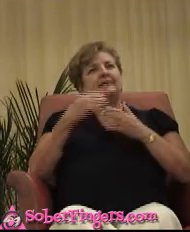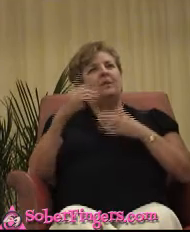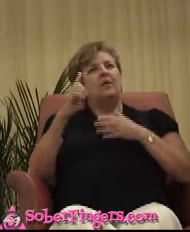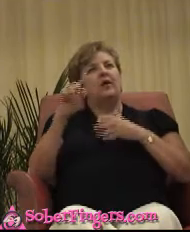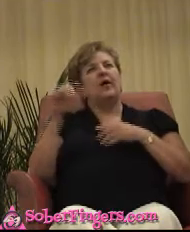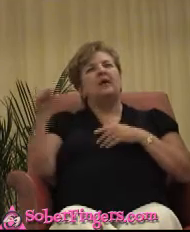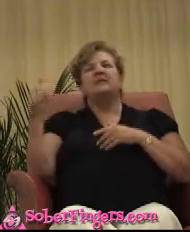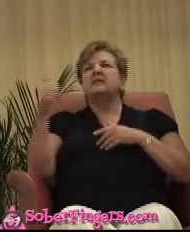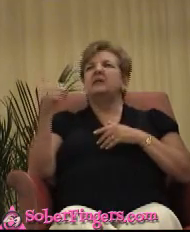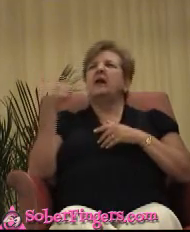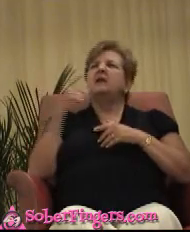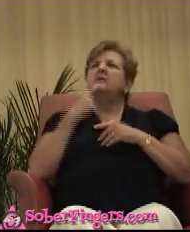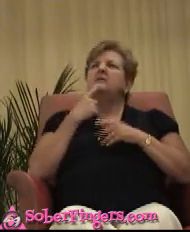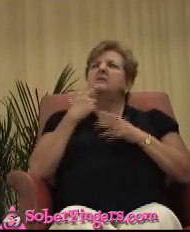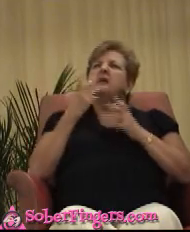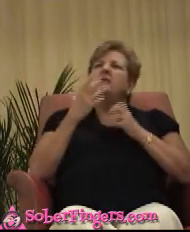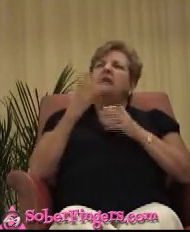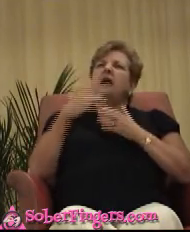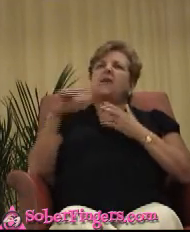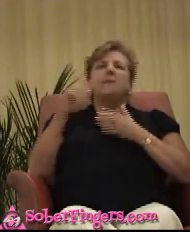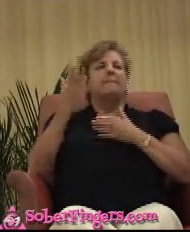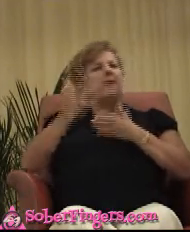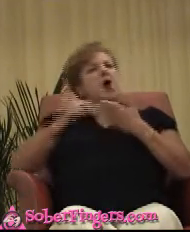of drinks and go kill some white people.